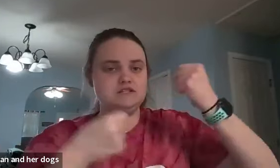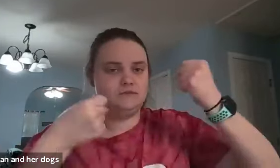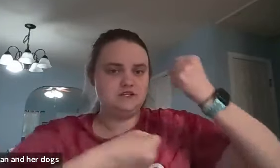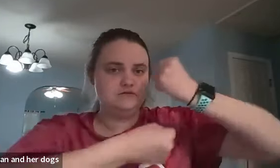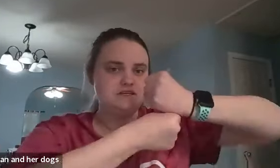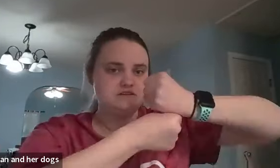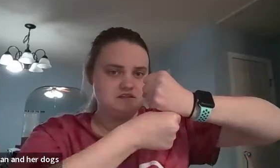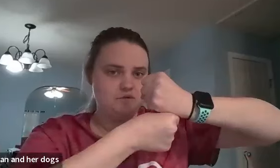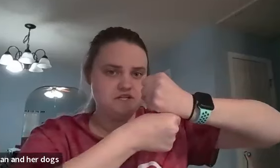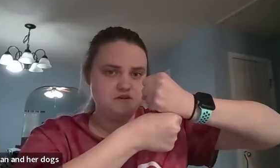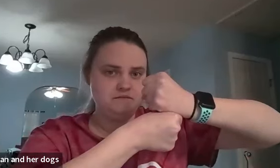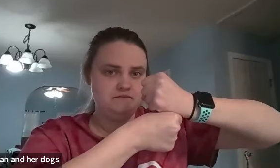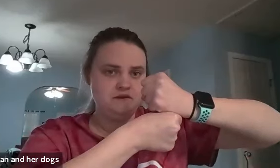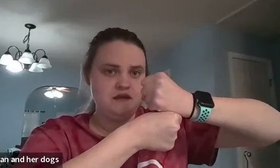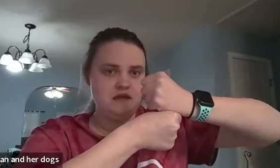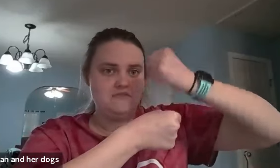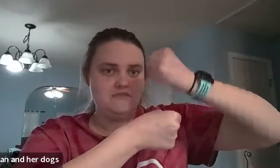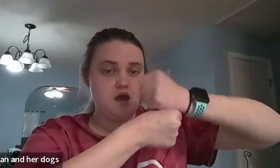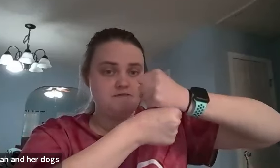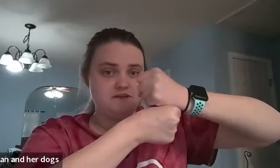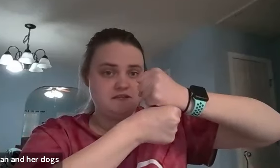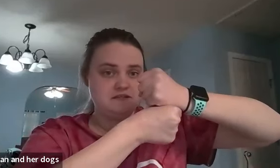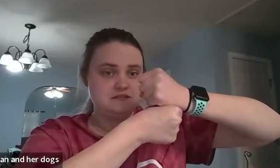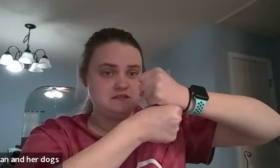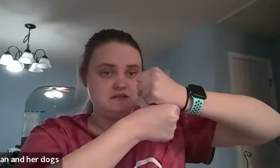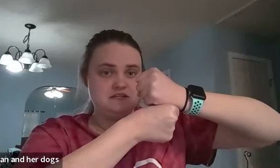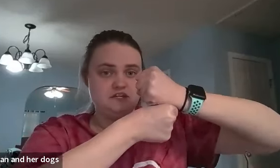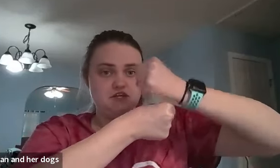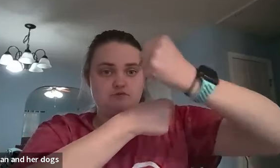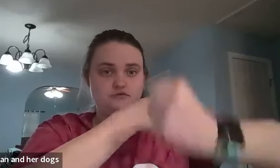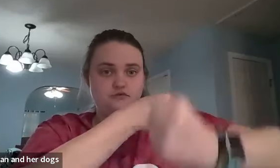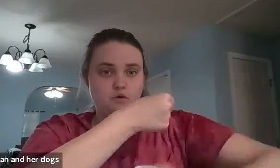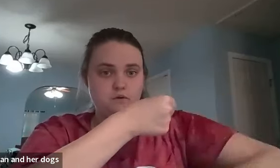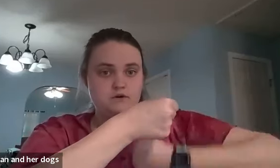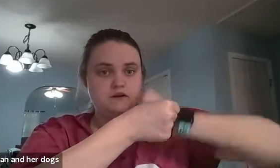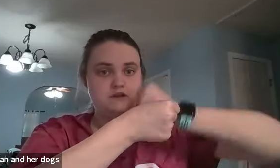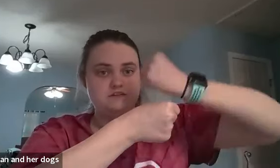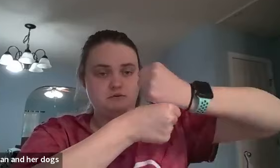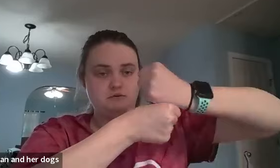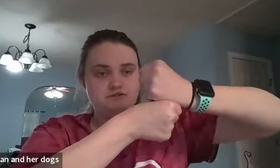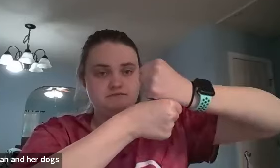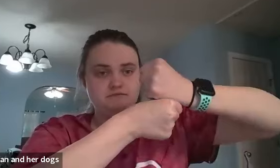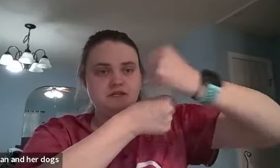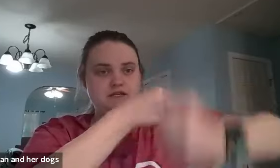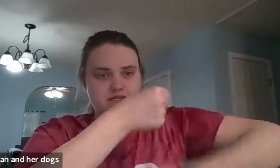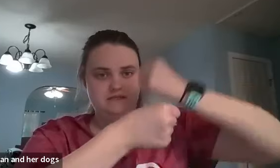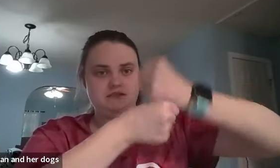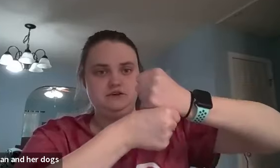two fists on top of each other. And the top fist is going to go forward in a circle motion. Year.